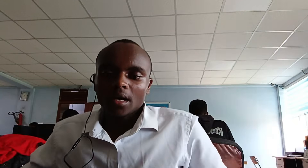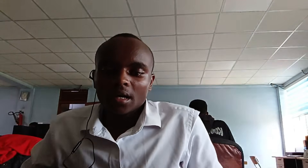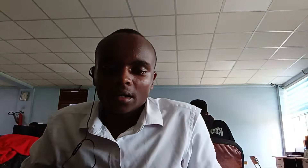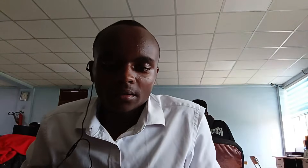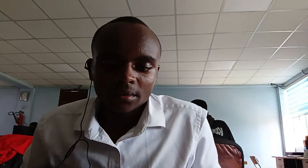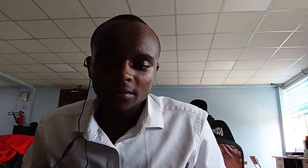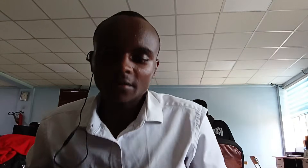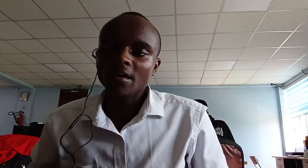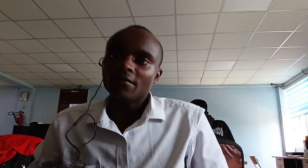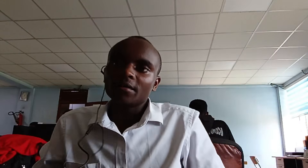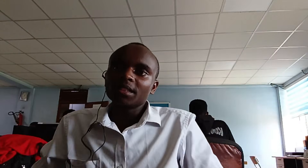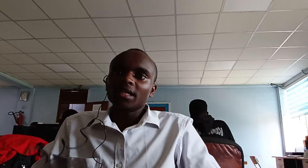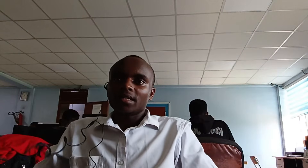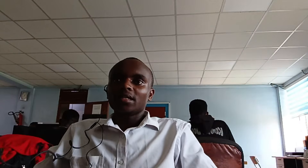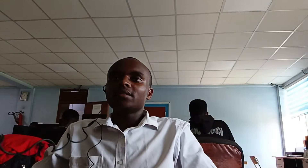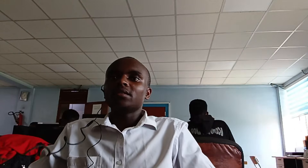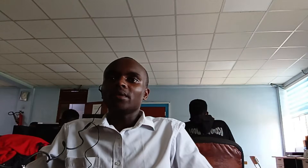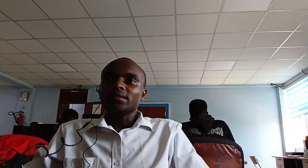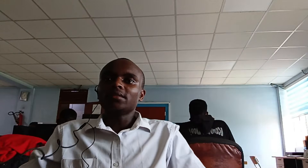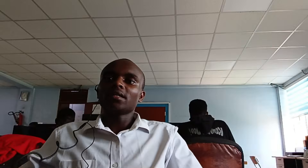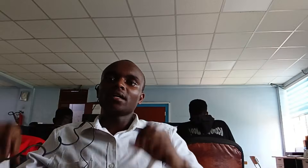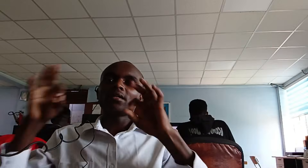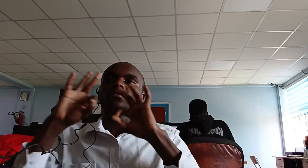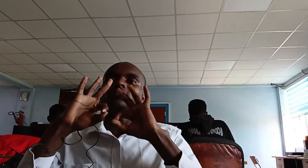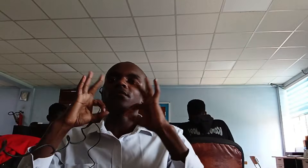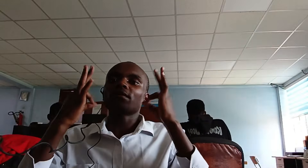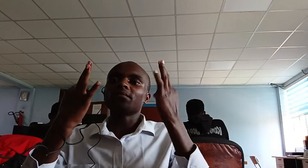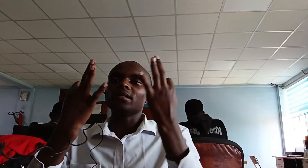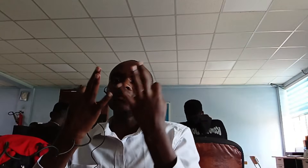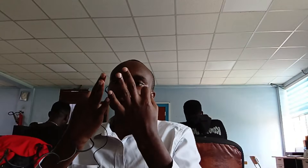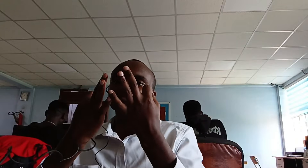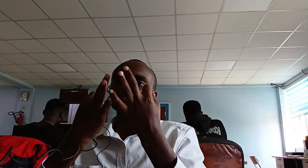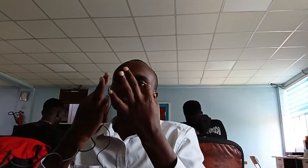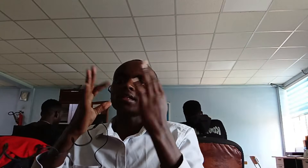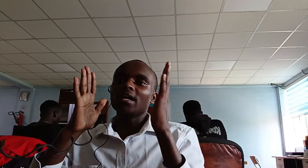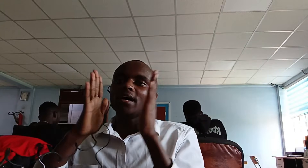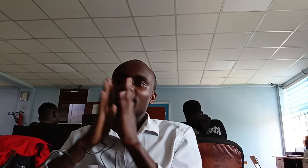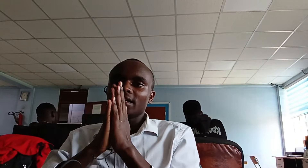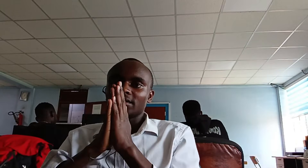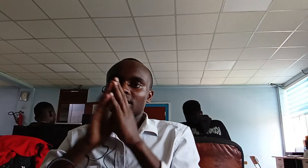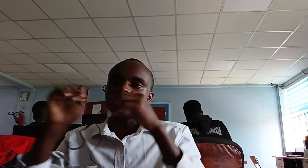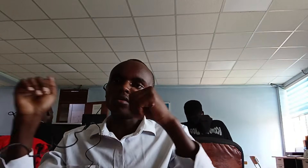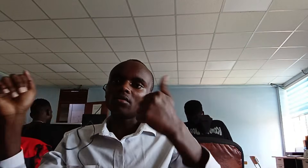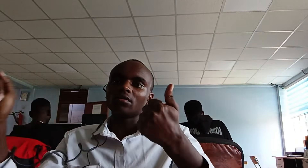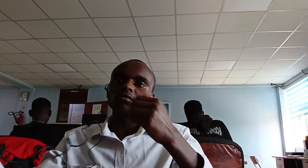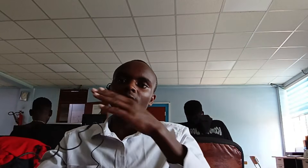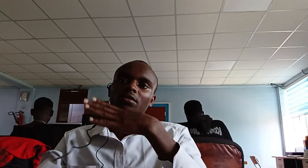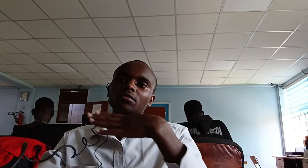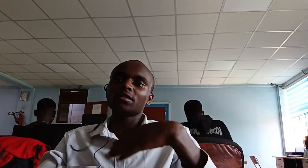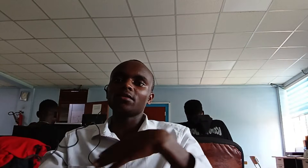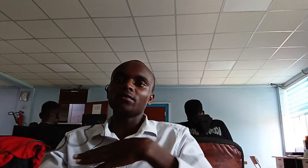Uh, Family and related words. So it's family and, or we also said we